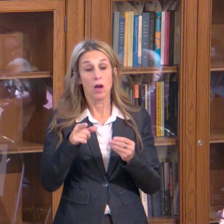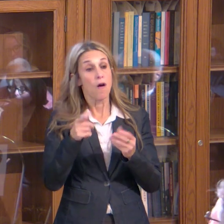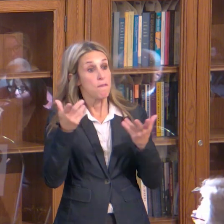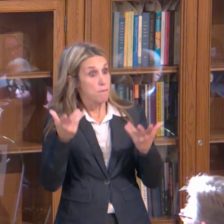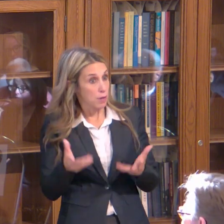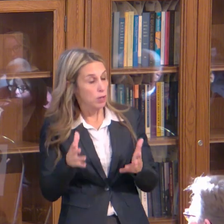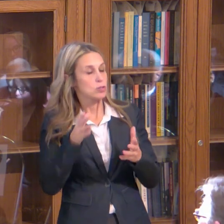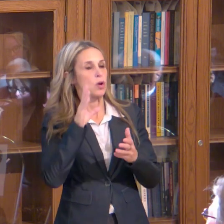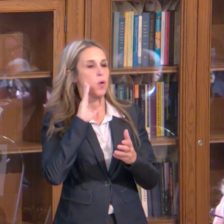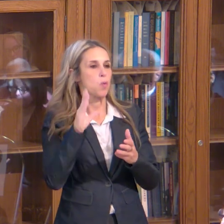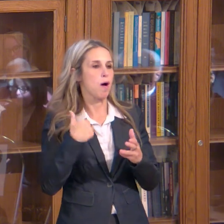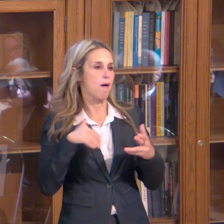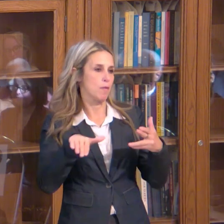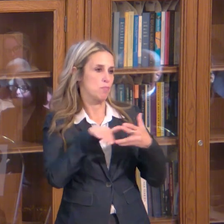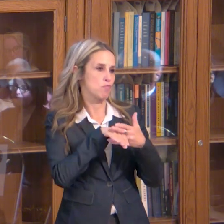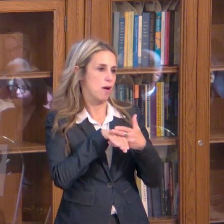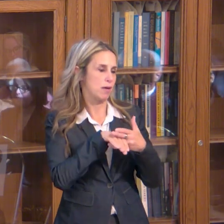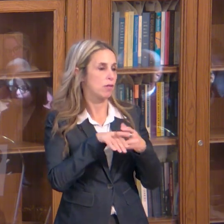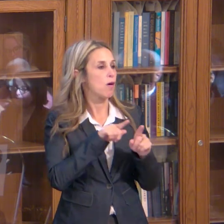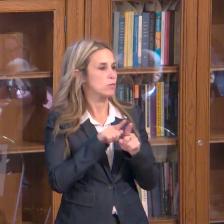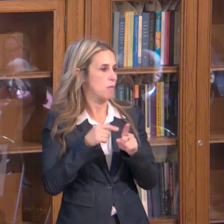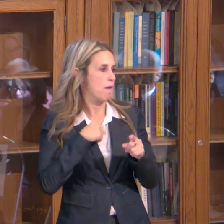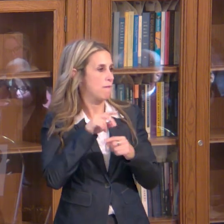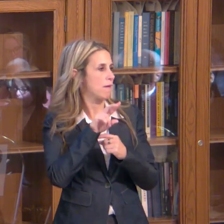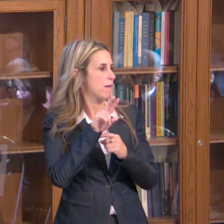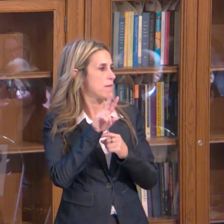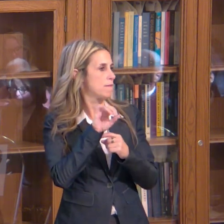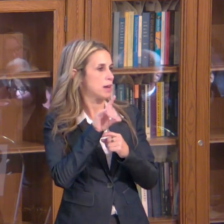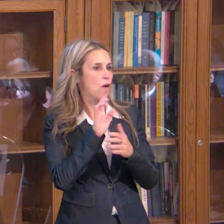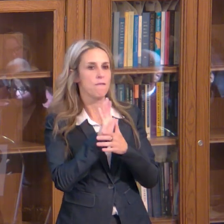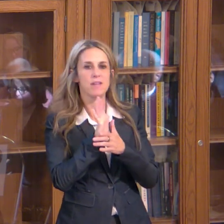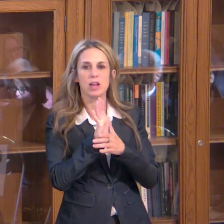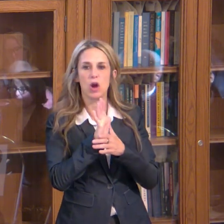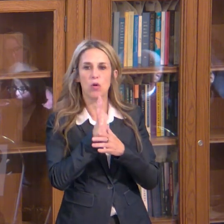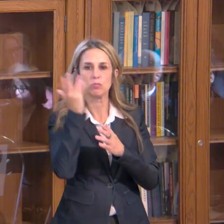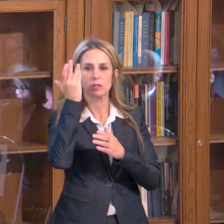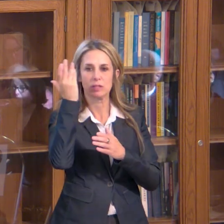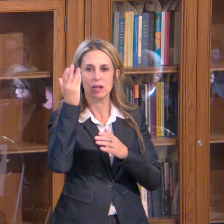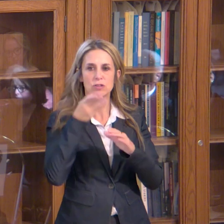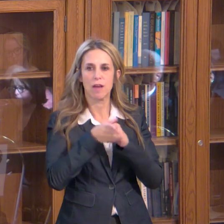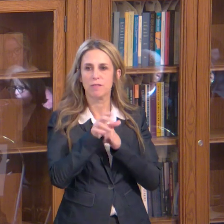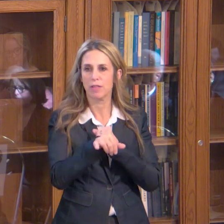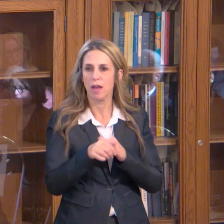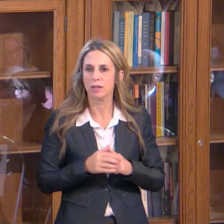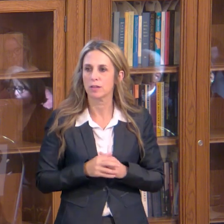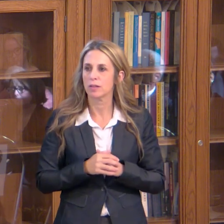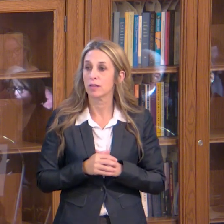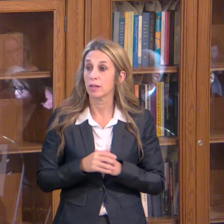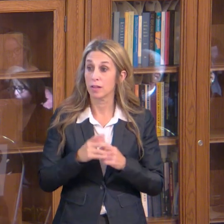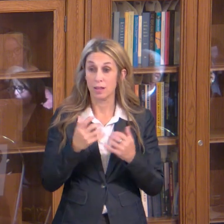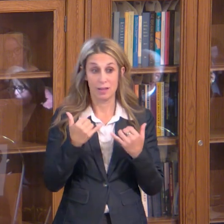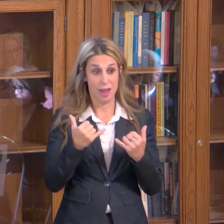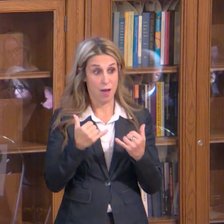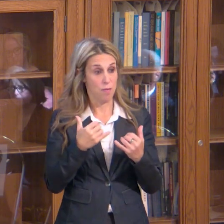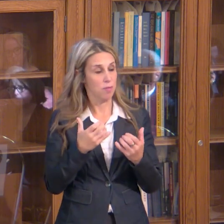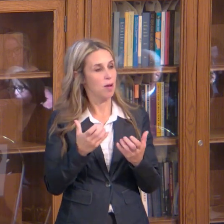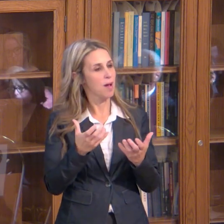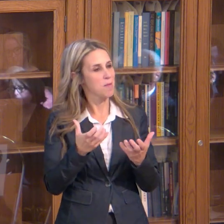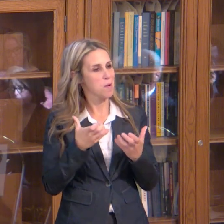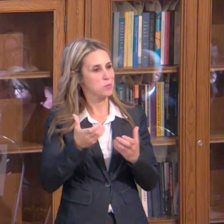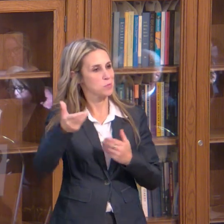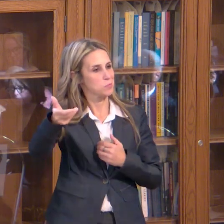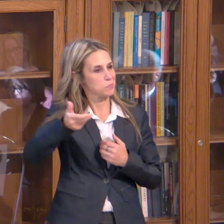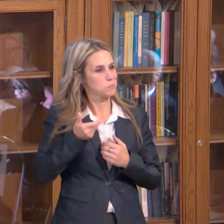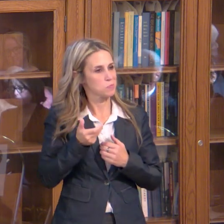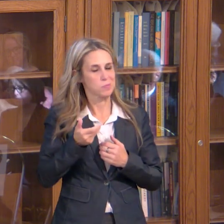break and there there will be a video presentation uh shared with you directly after that um but I want to bring forward now um